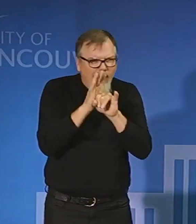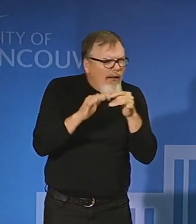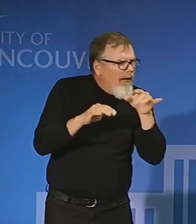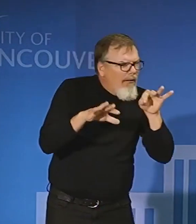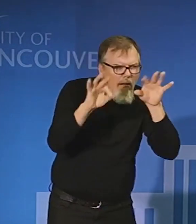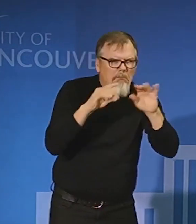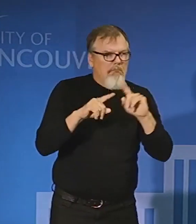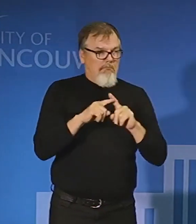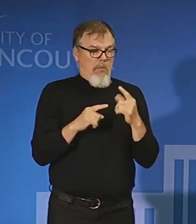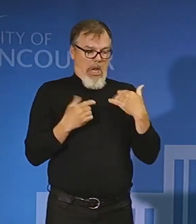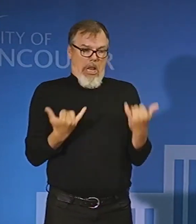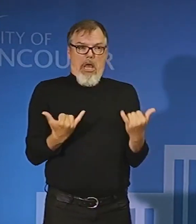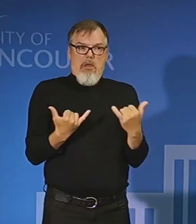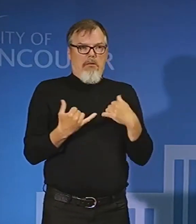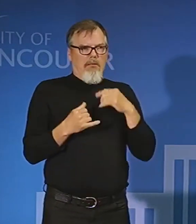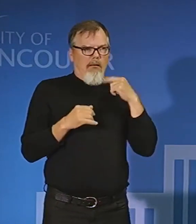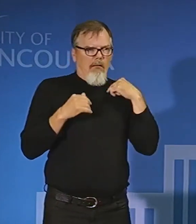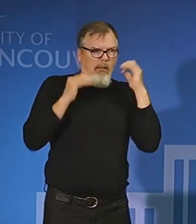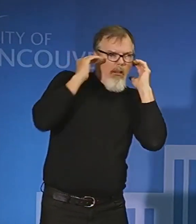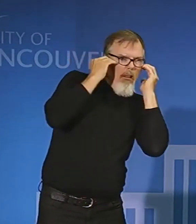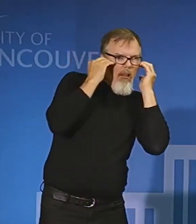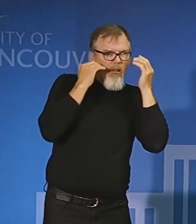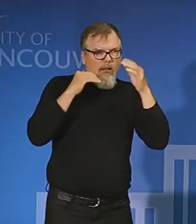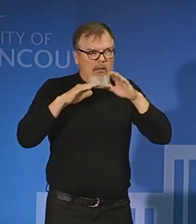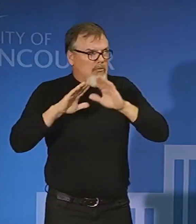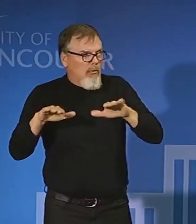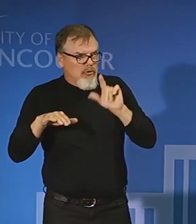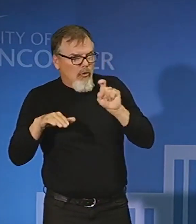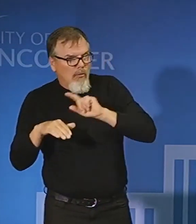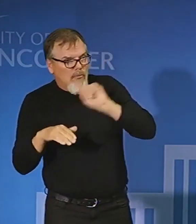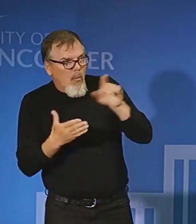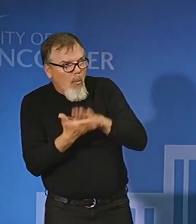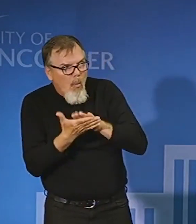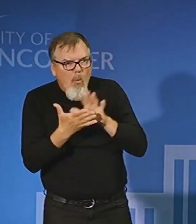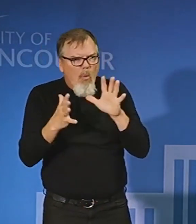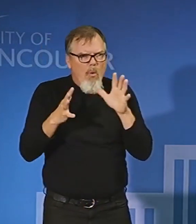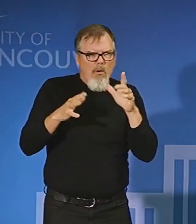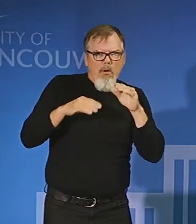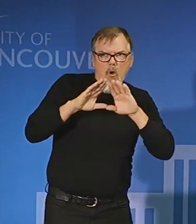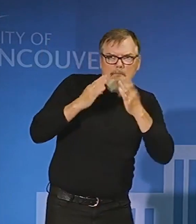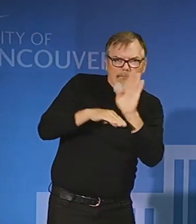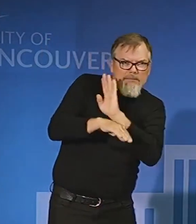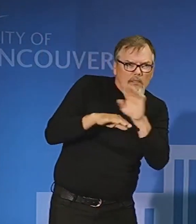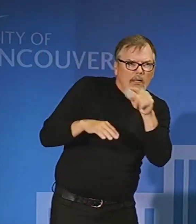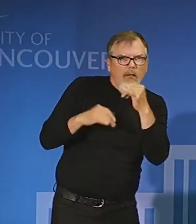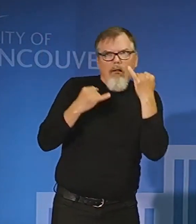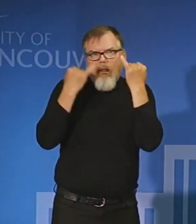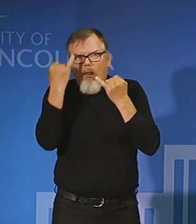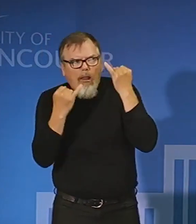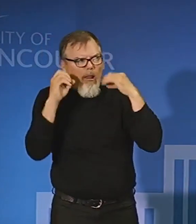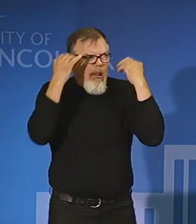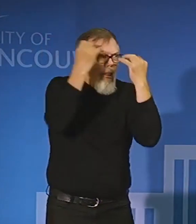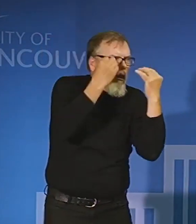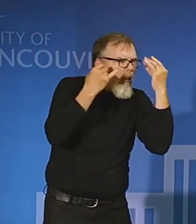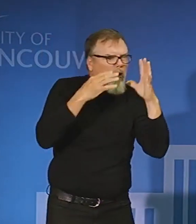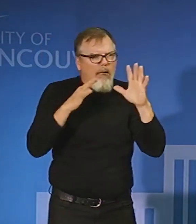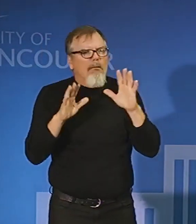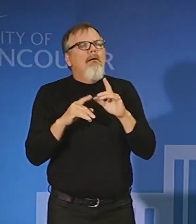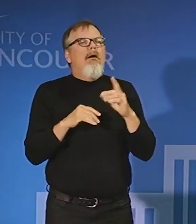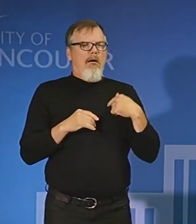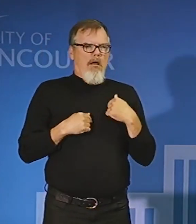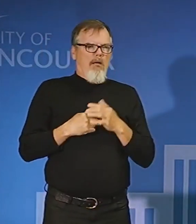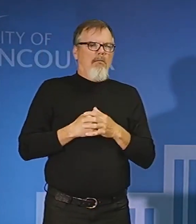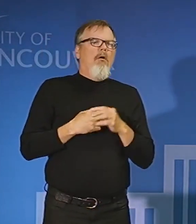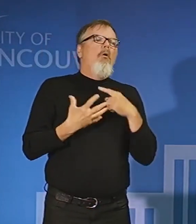anxious, either about sending their children to school or about businesses reopening, those people who may be working in these businesses. So just to give you some